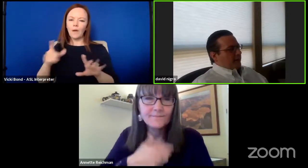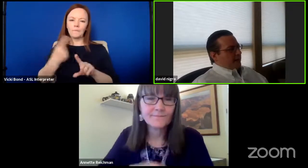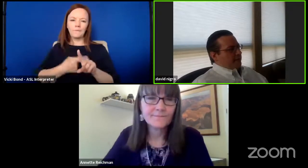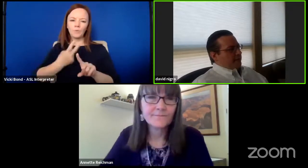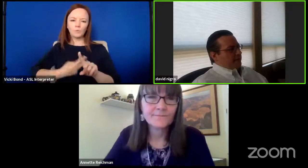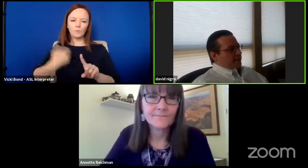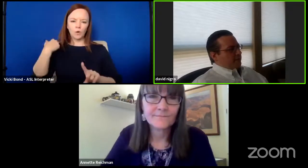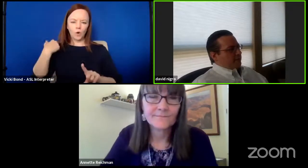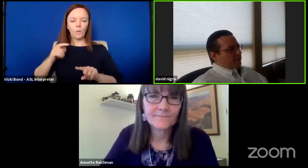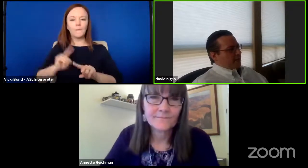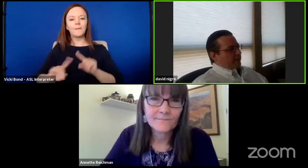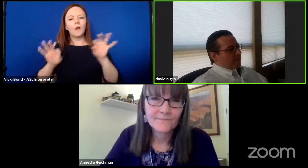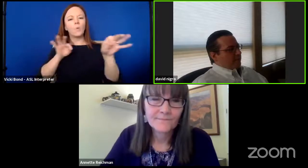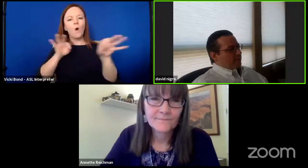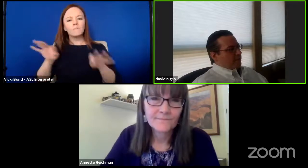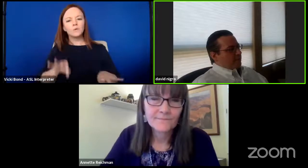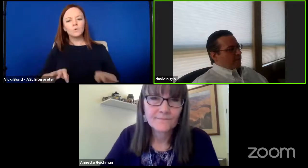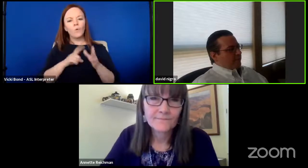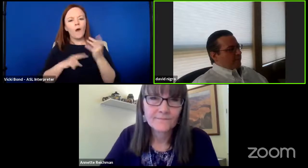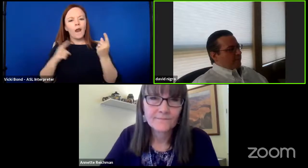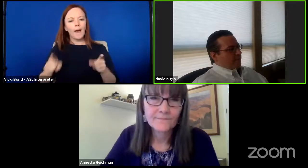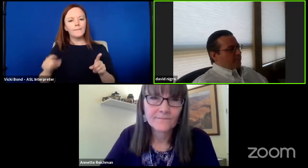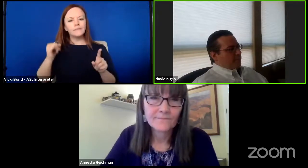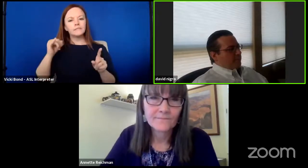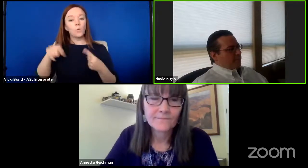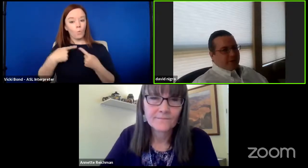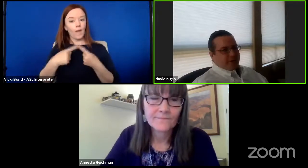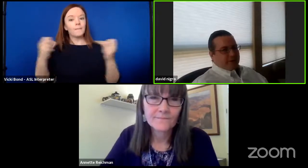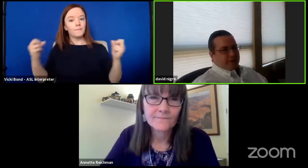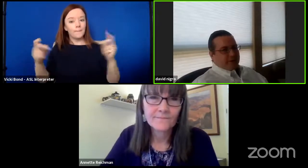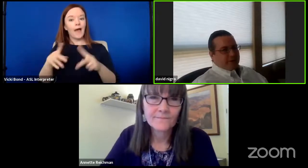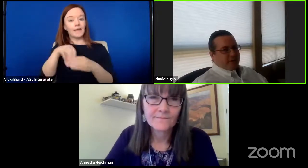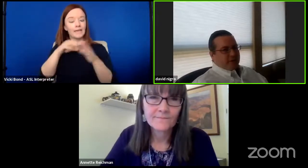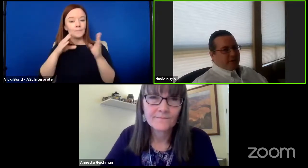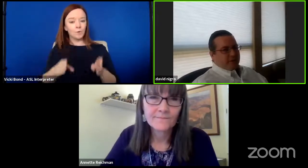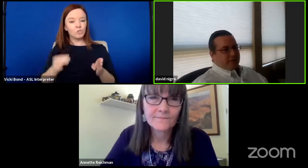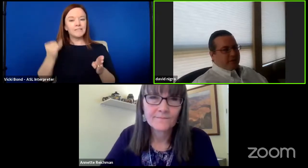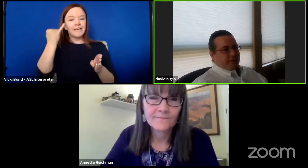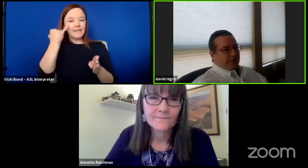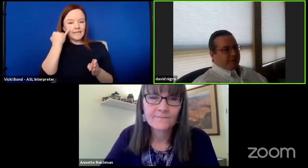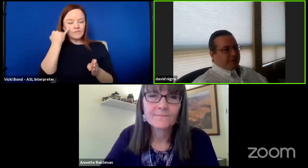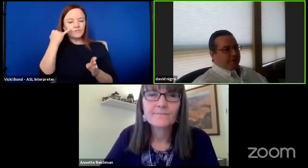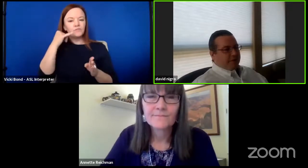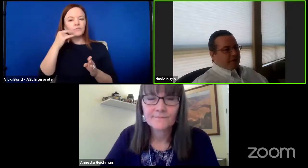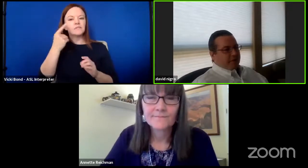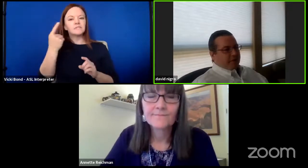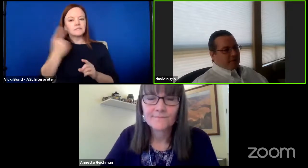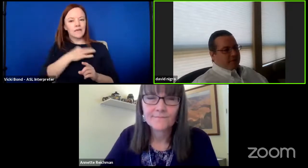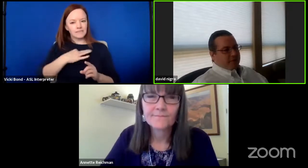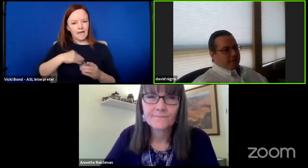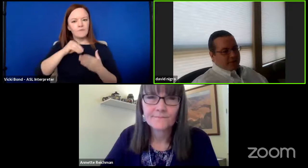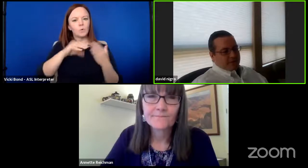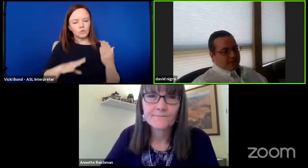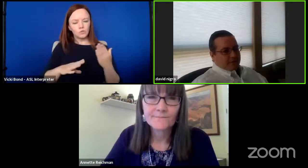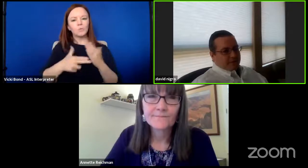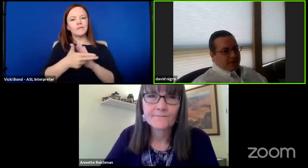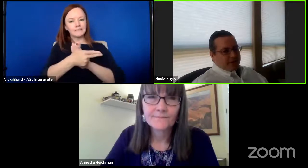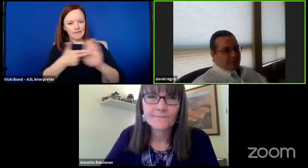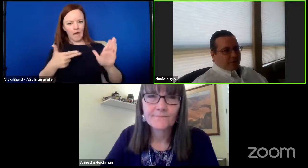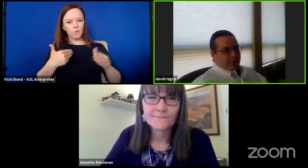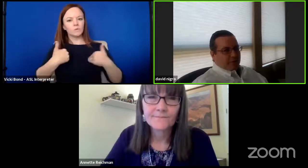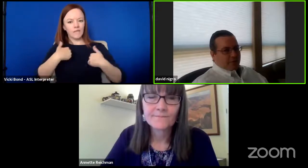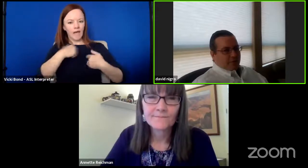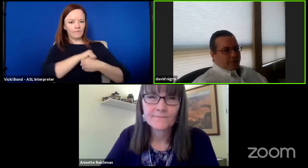what happens when we do go back in person and there is a diagnosis of COVID amongst either the